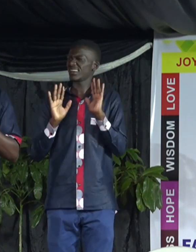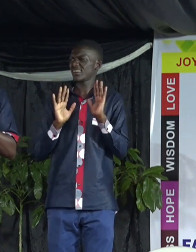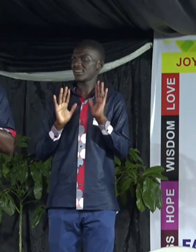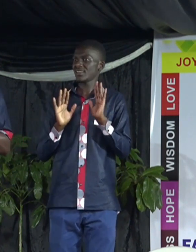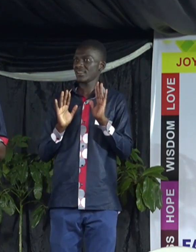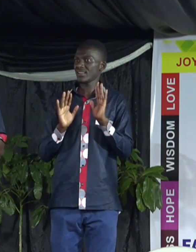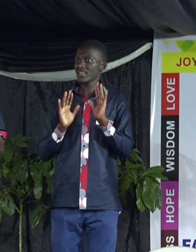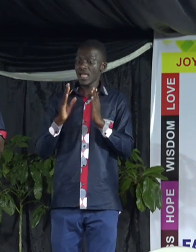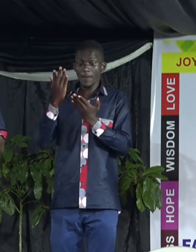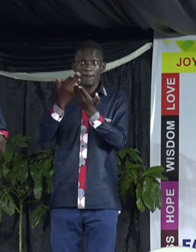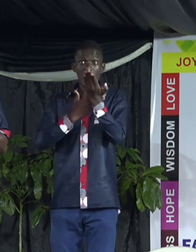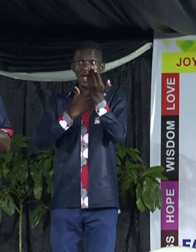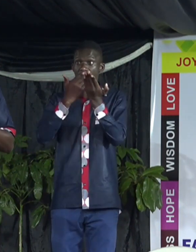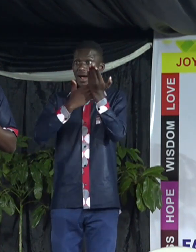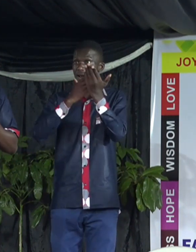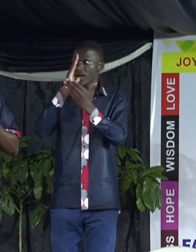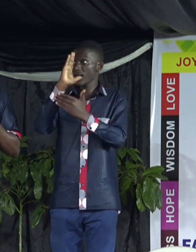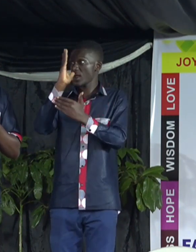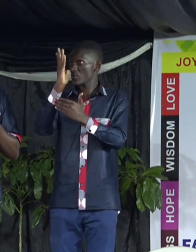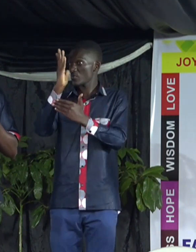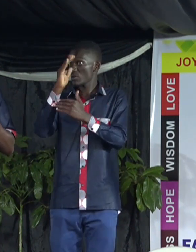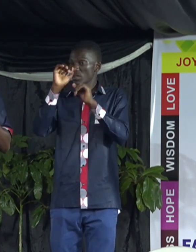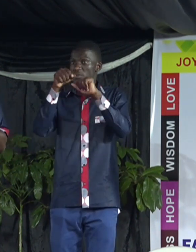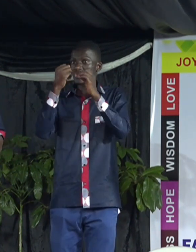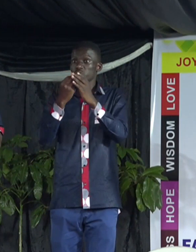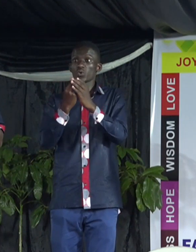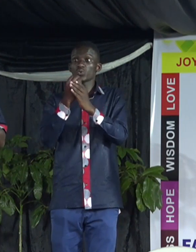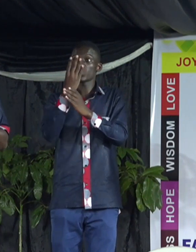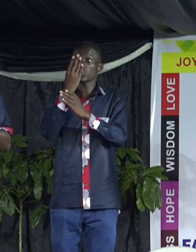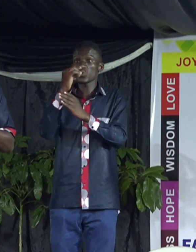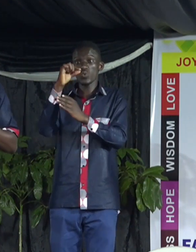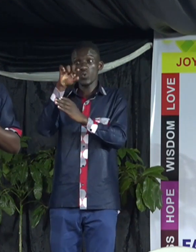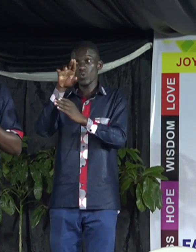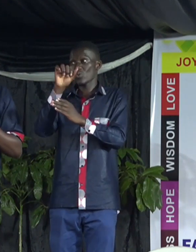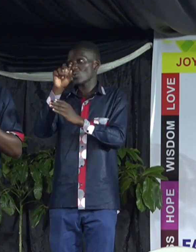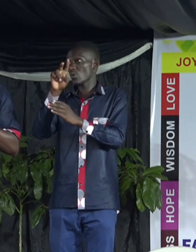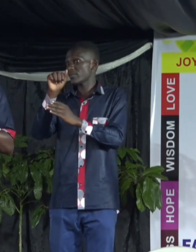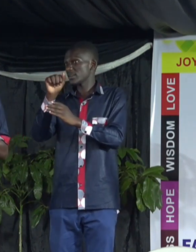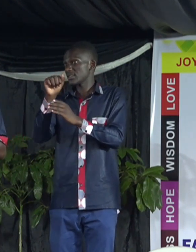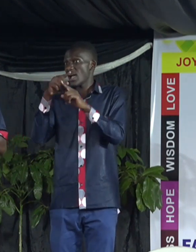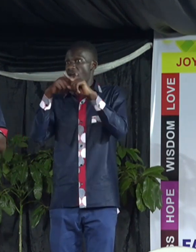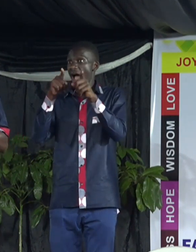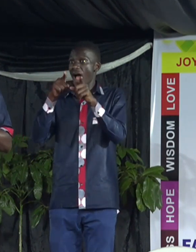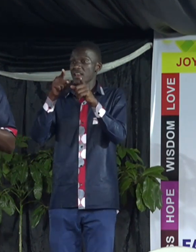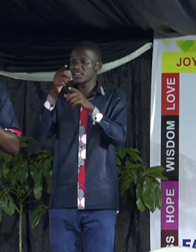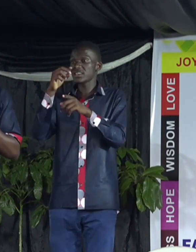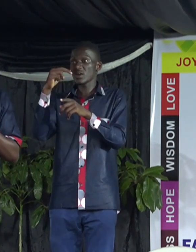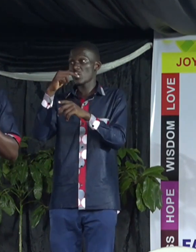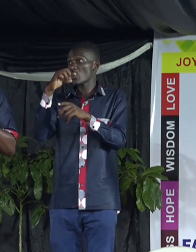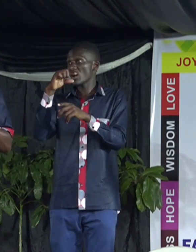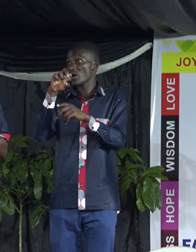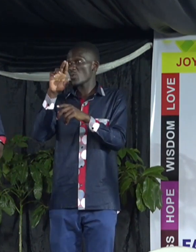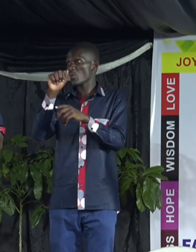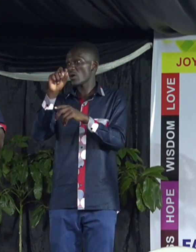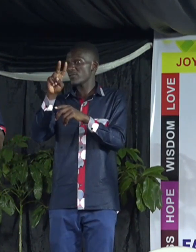oranges. Echitoke, a banana plant, tekibala mapera, cannot bear grapes. Ah, mapera, and a grape tree,